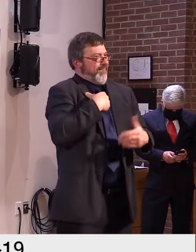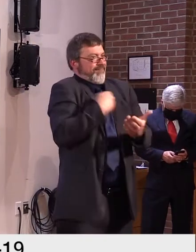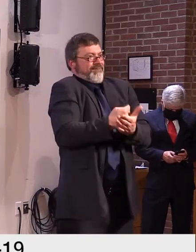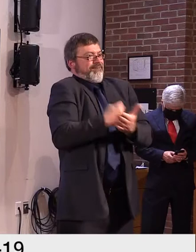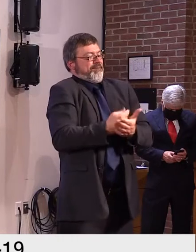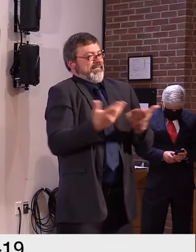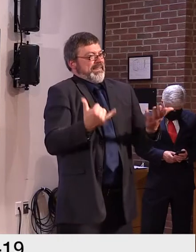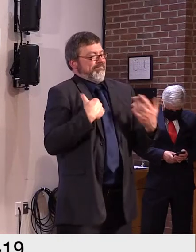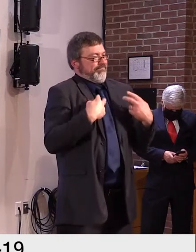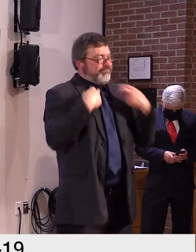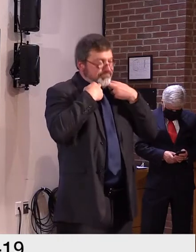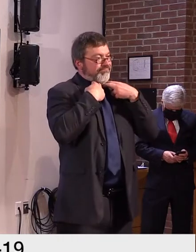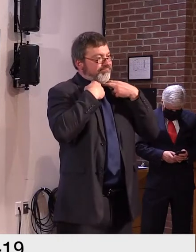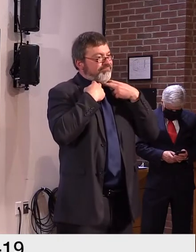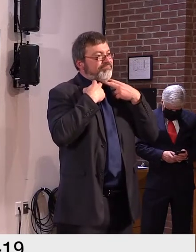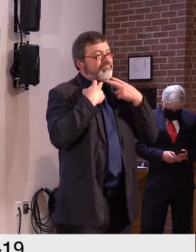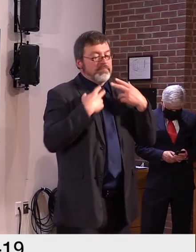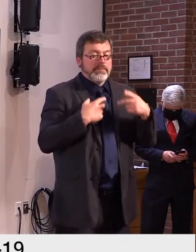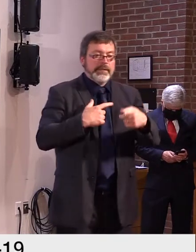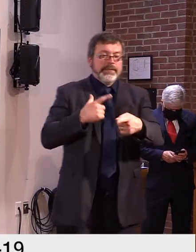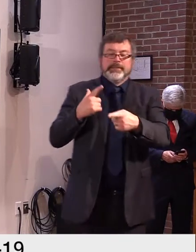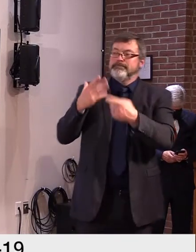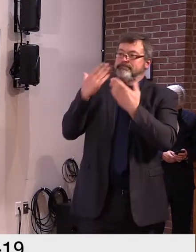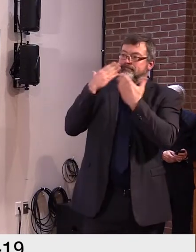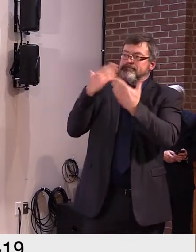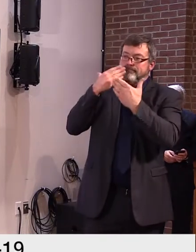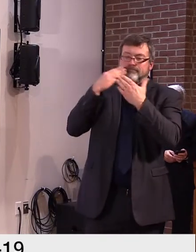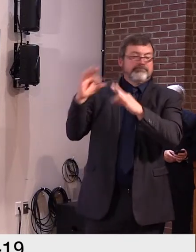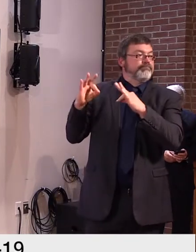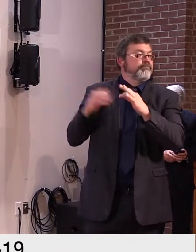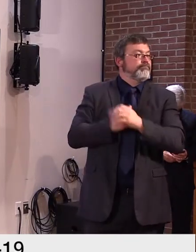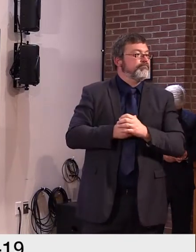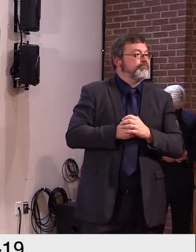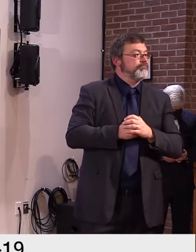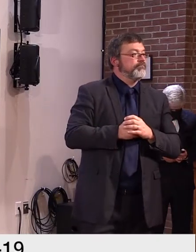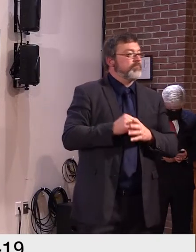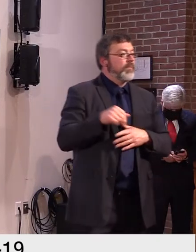Okay, thank you. Lisa Loomis, Valley News.